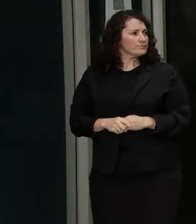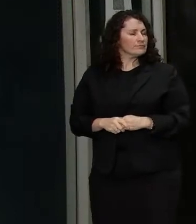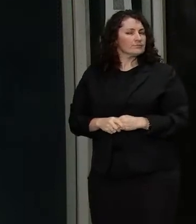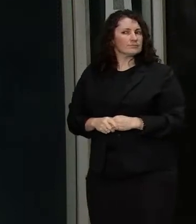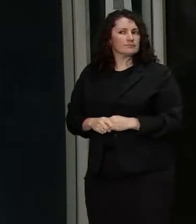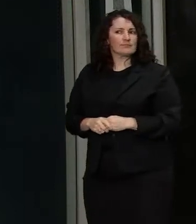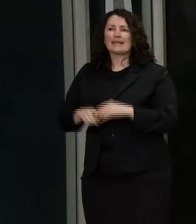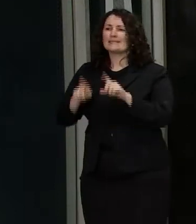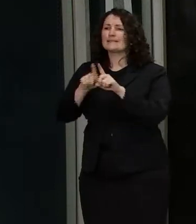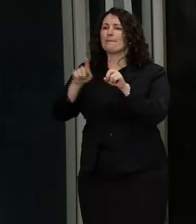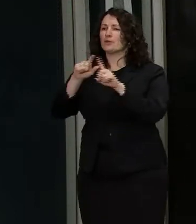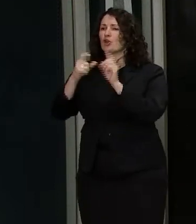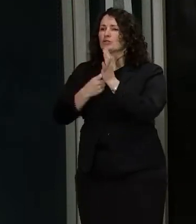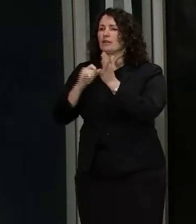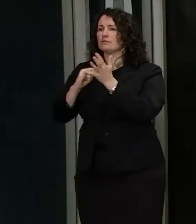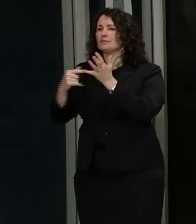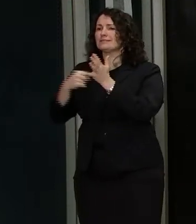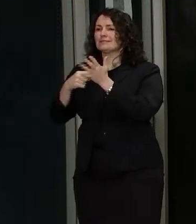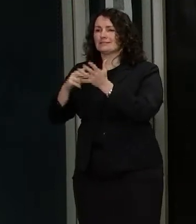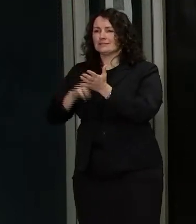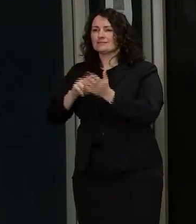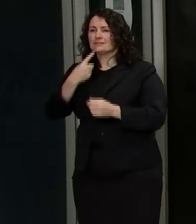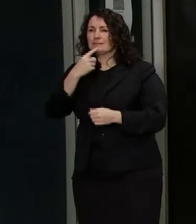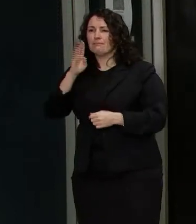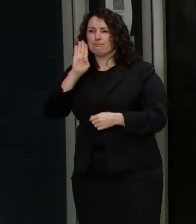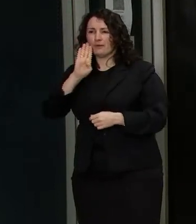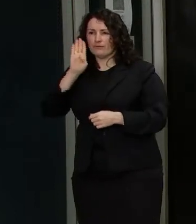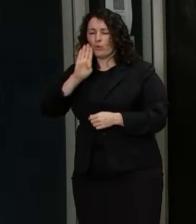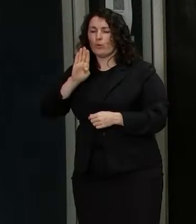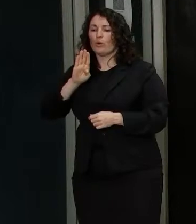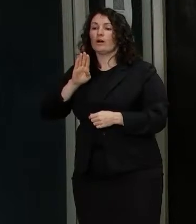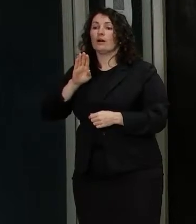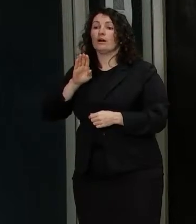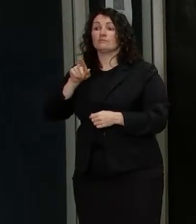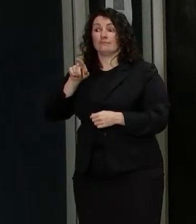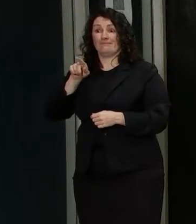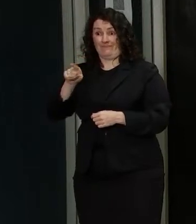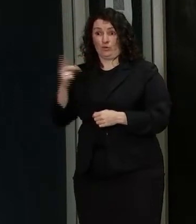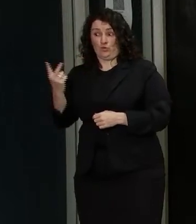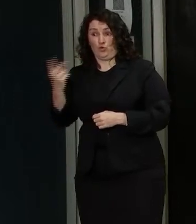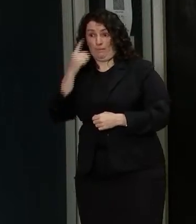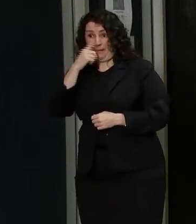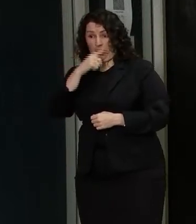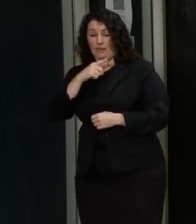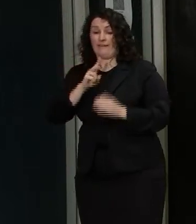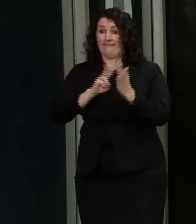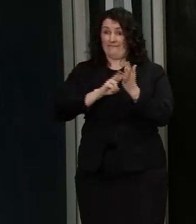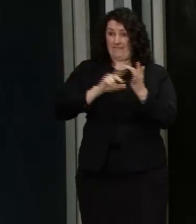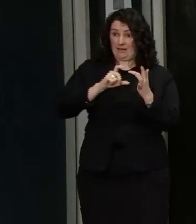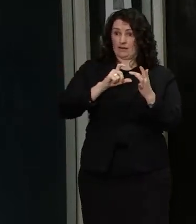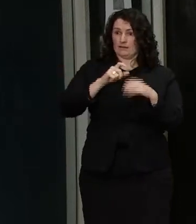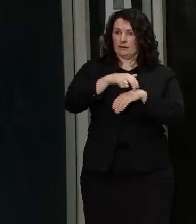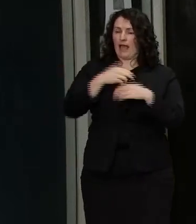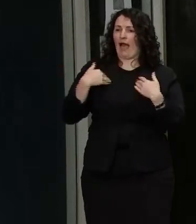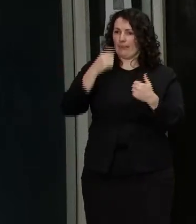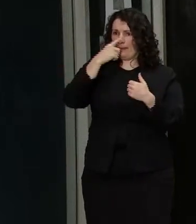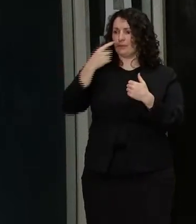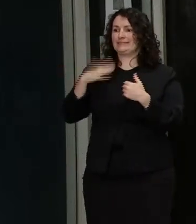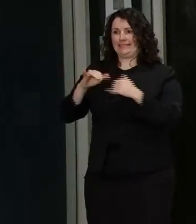earlier, Victorian officials did interview this couple, and there's likely to